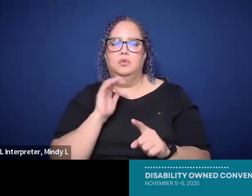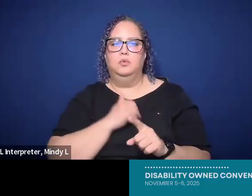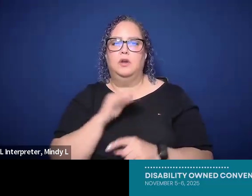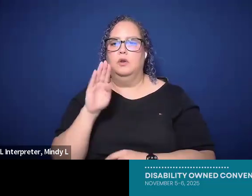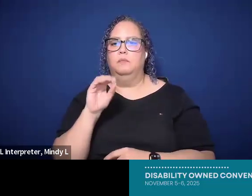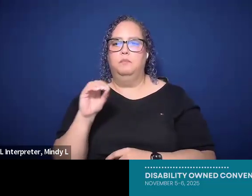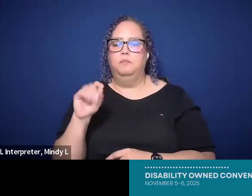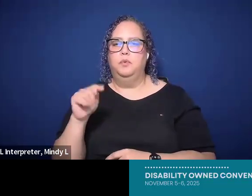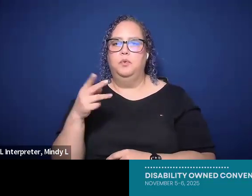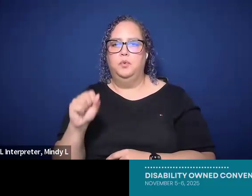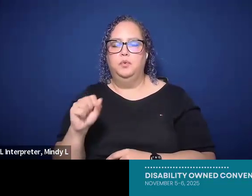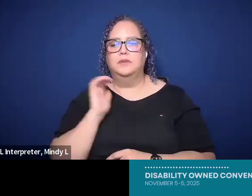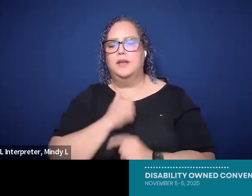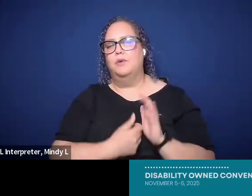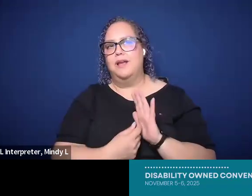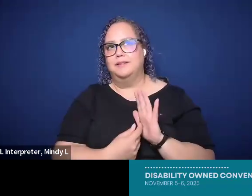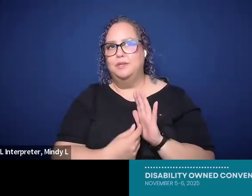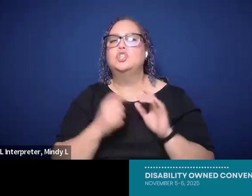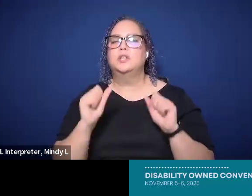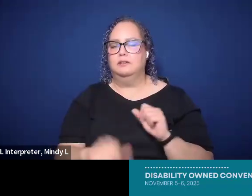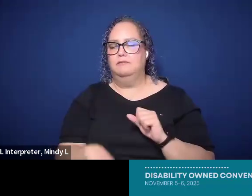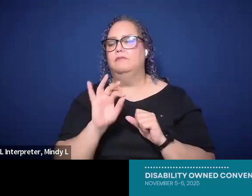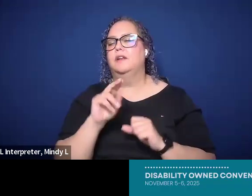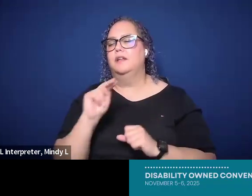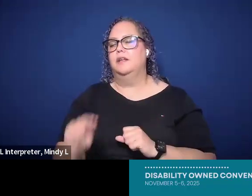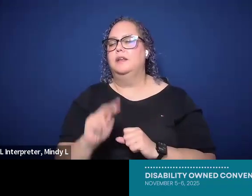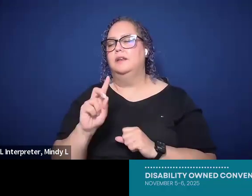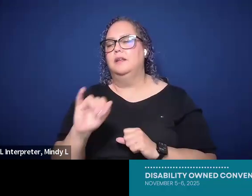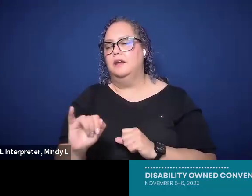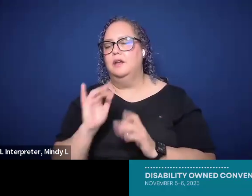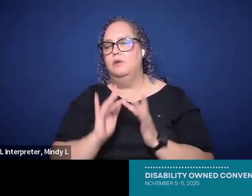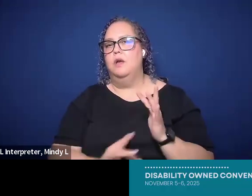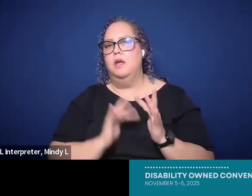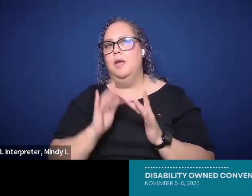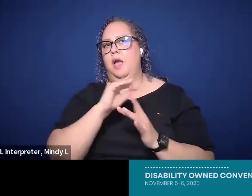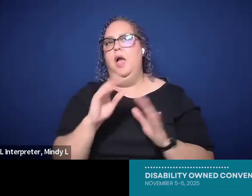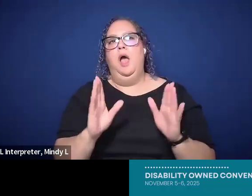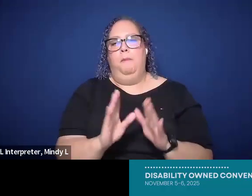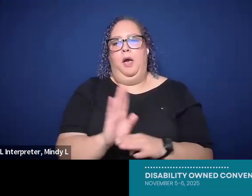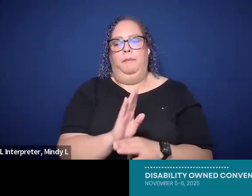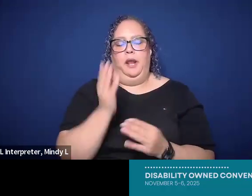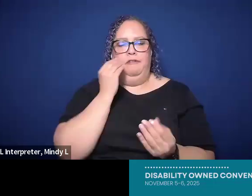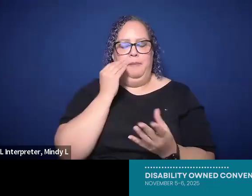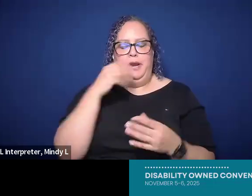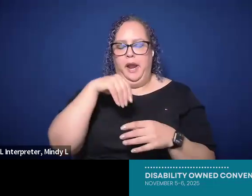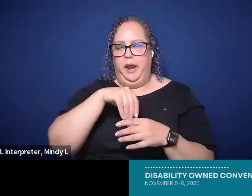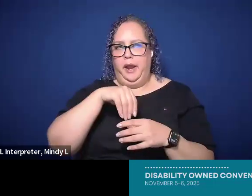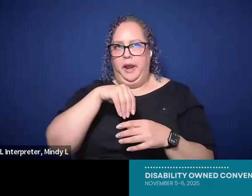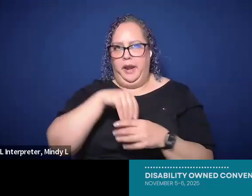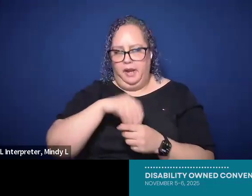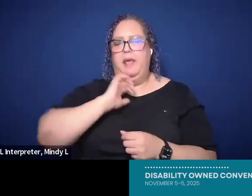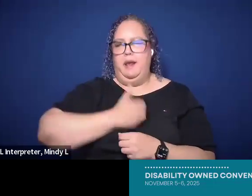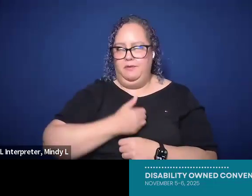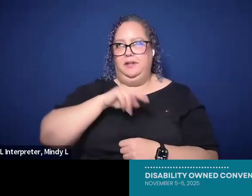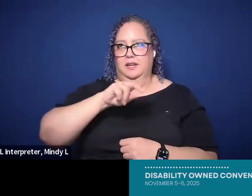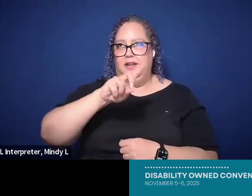our exhibitions, you can find NDI's website and small business information in our NDI booth.